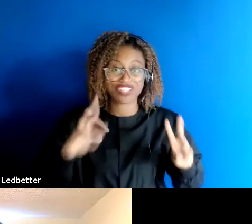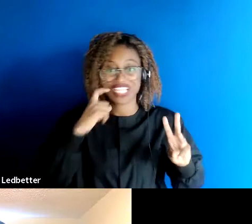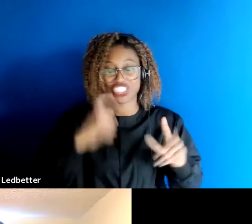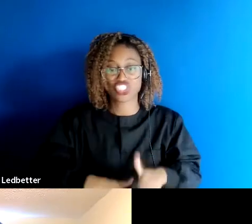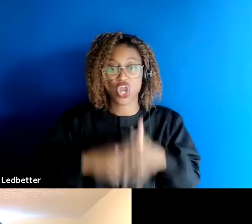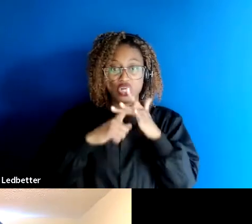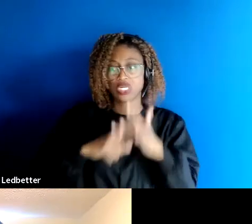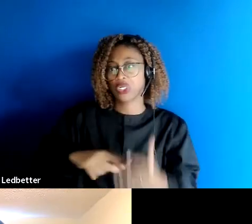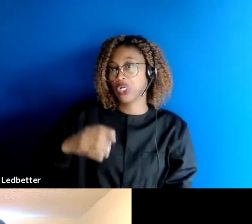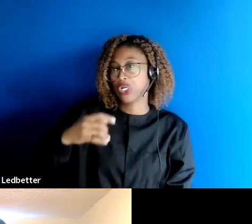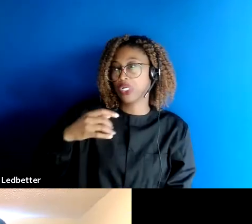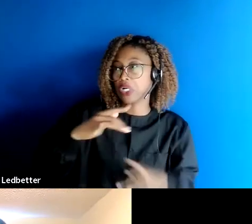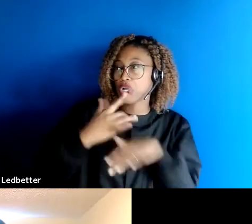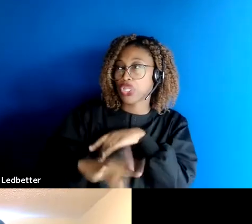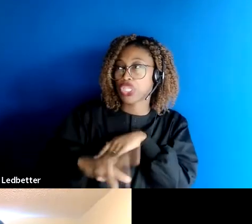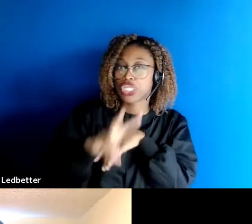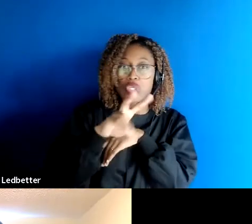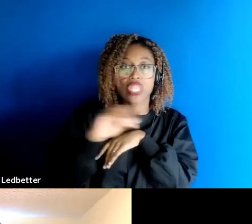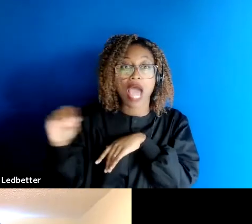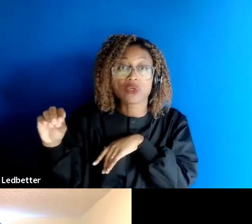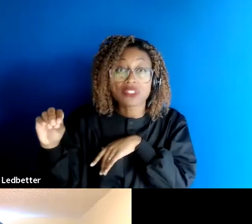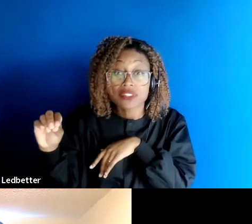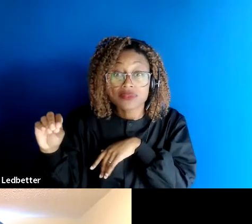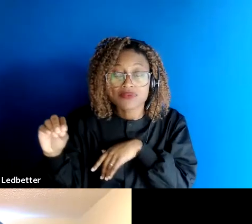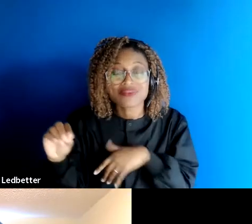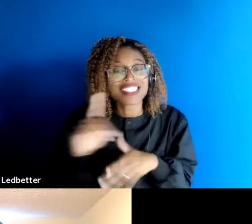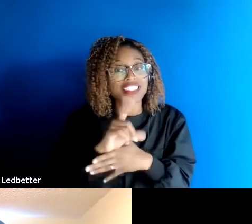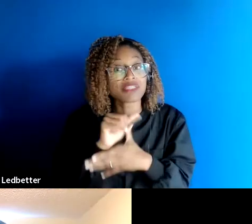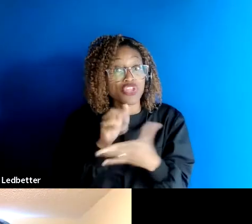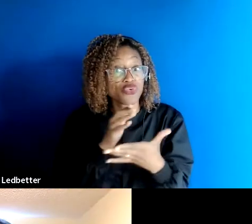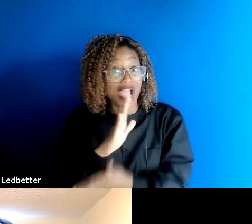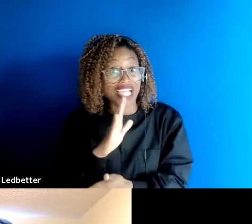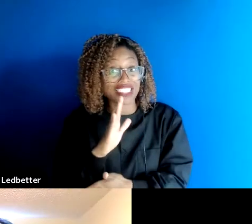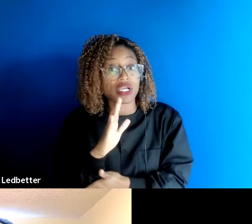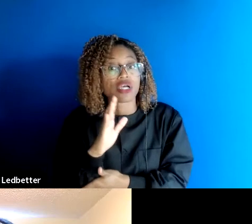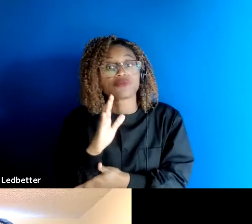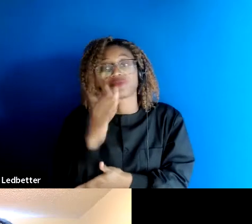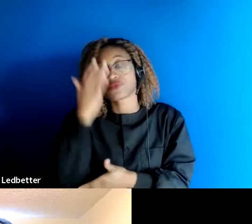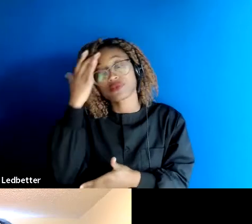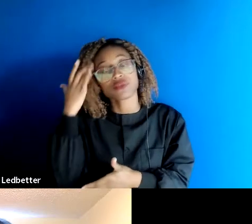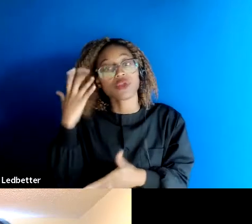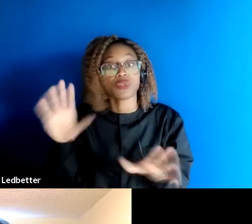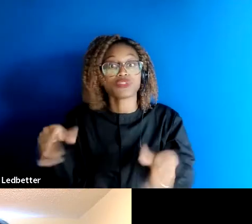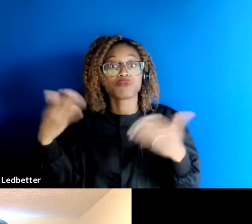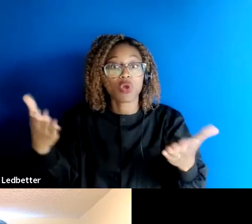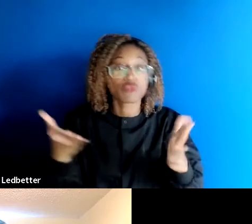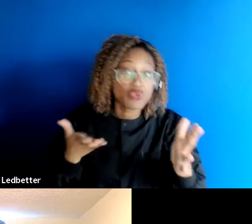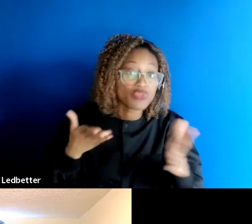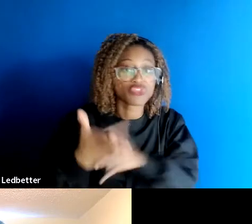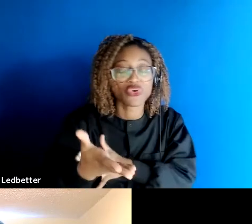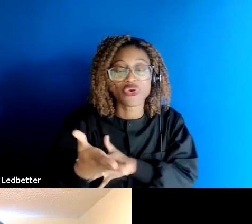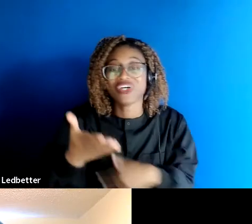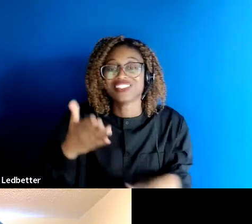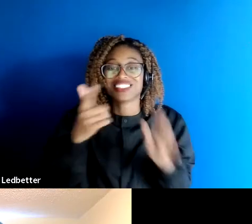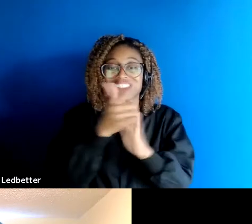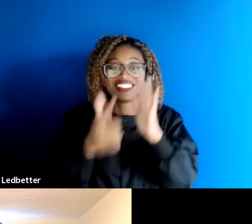2000s, is that disability rights was primarily brought forth through a legal